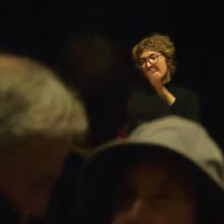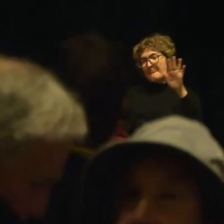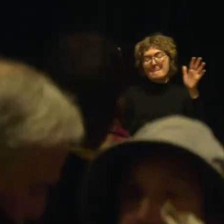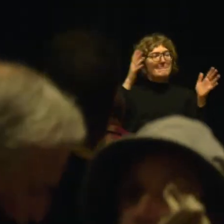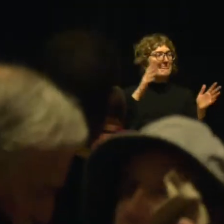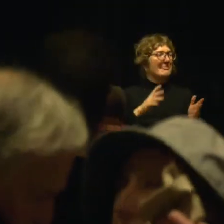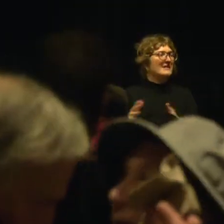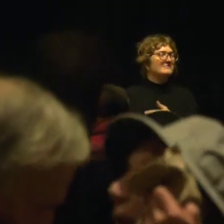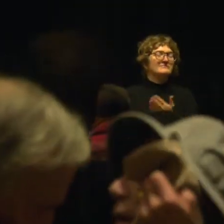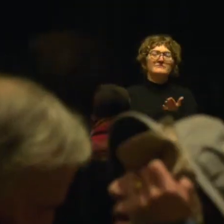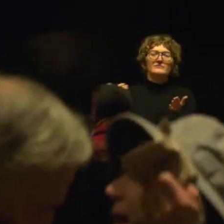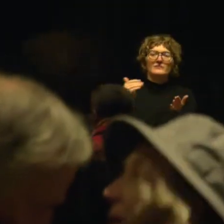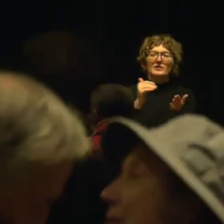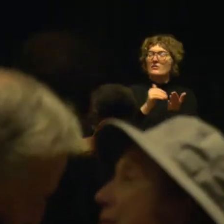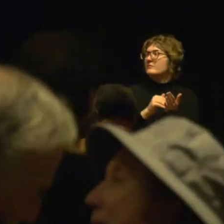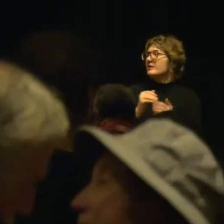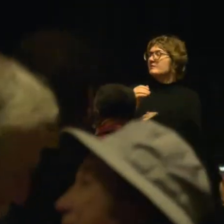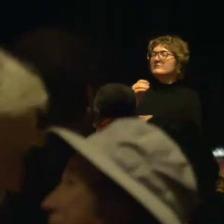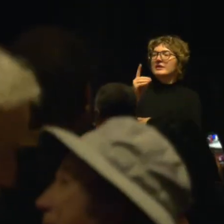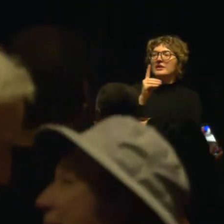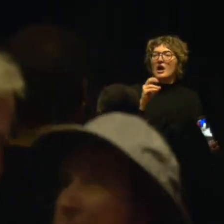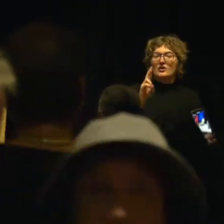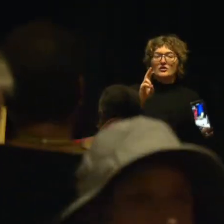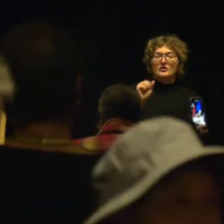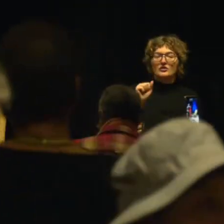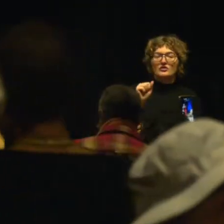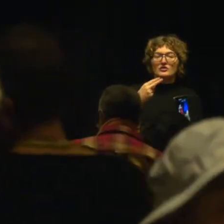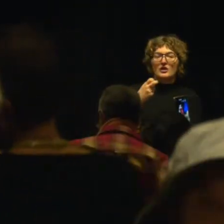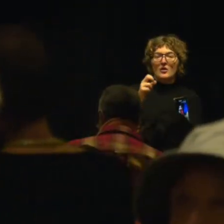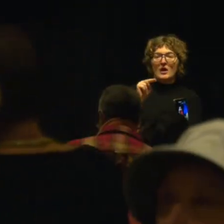And again, Dr. Sharon Malone.